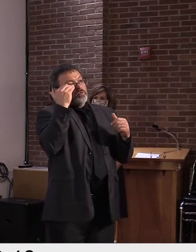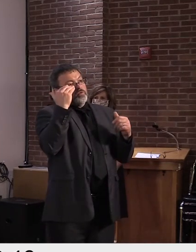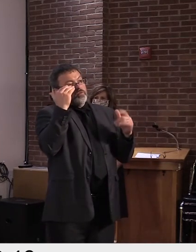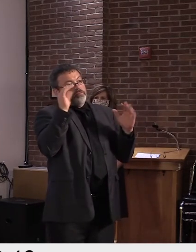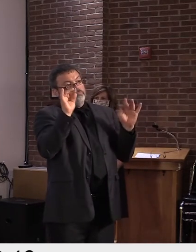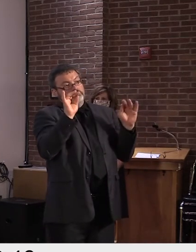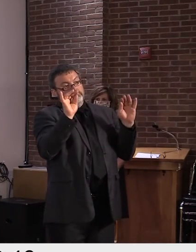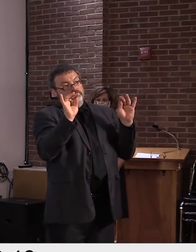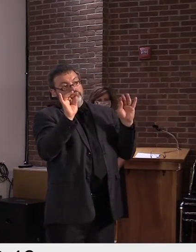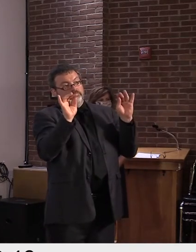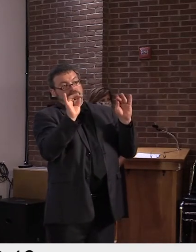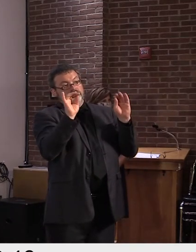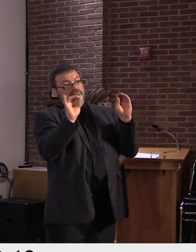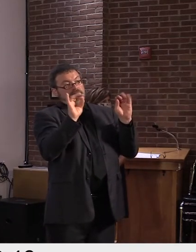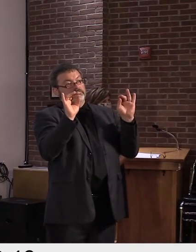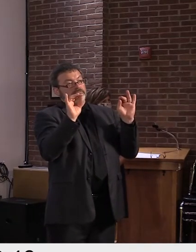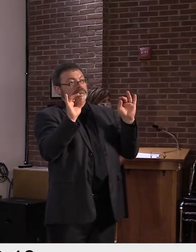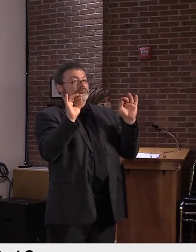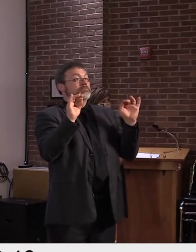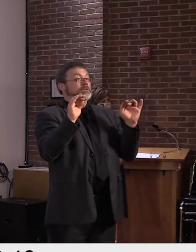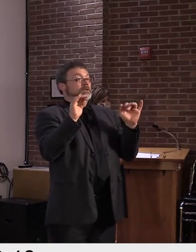not an adherence to the appropriate